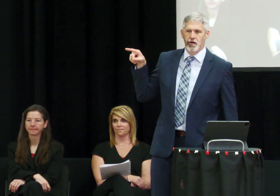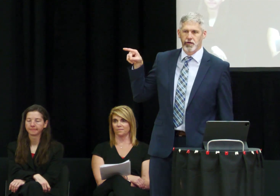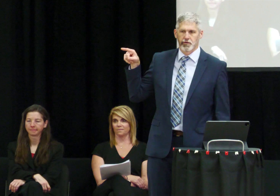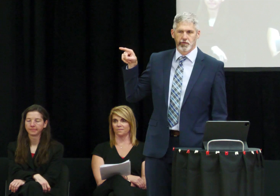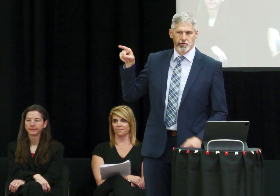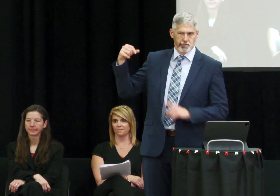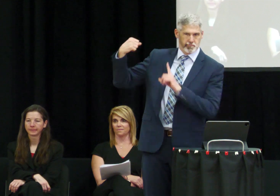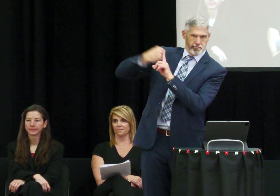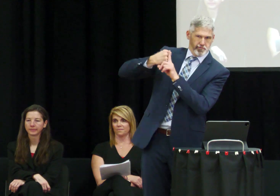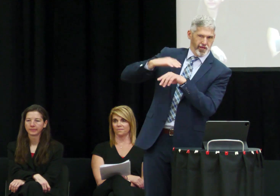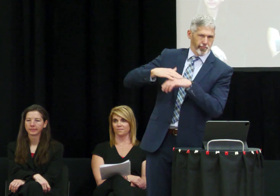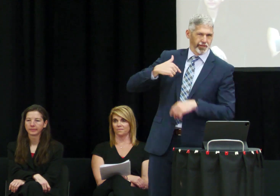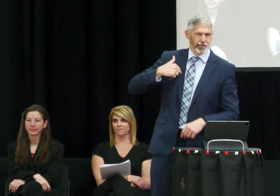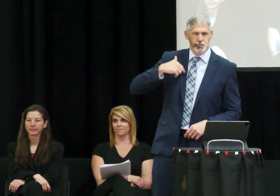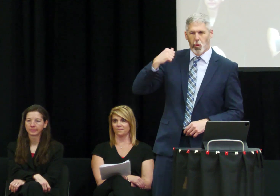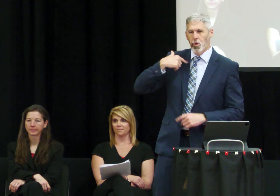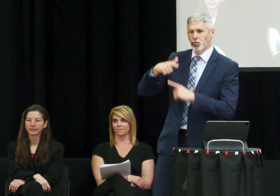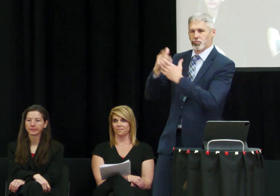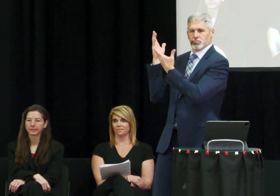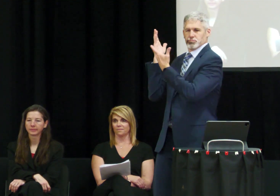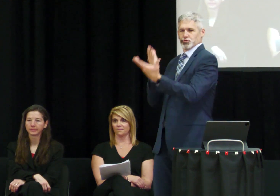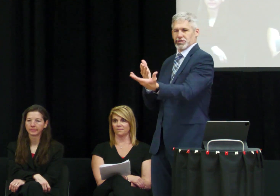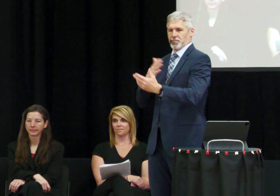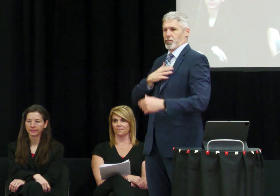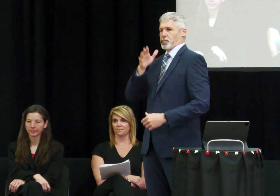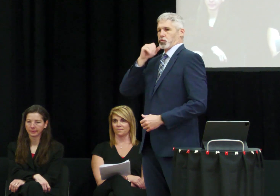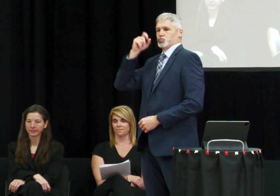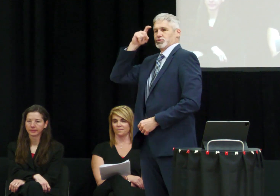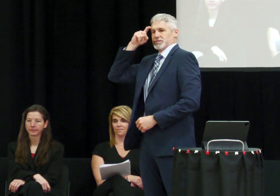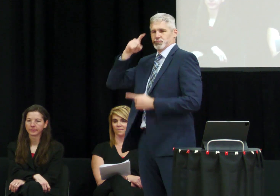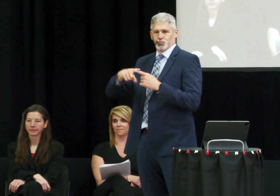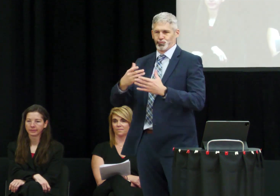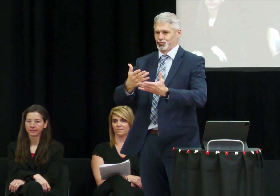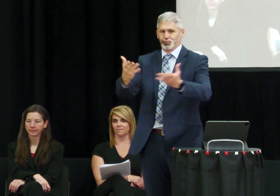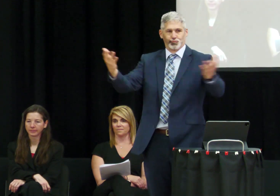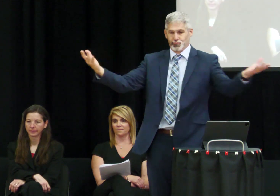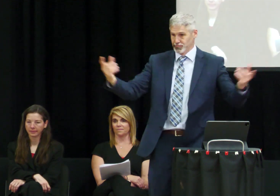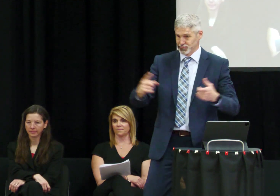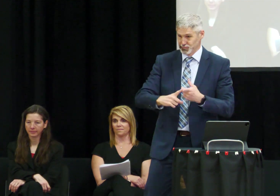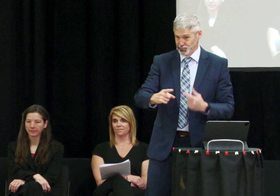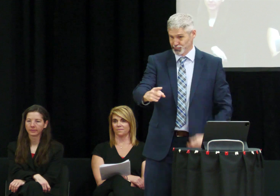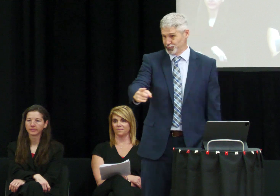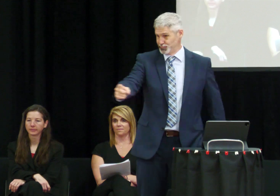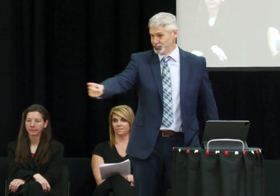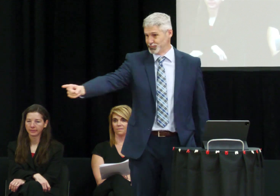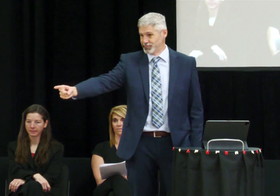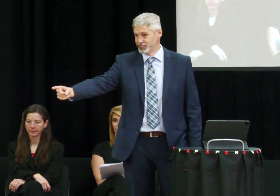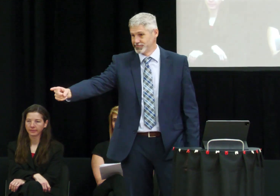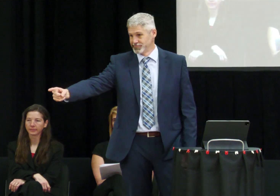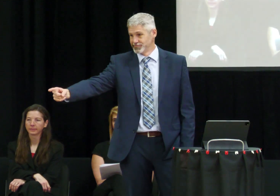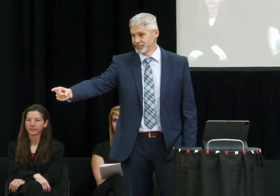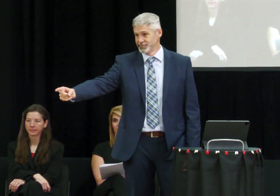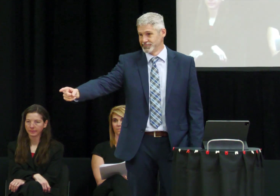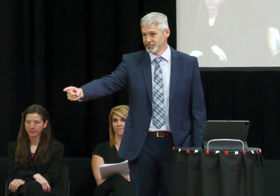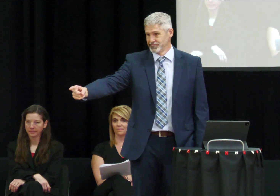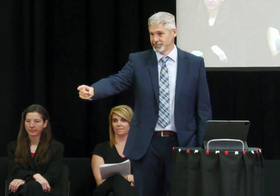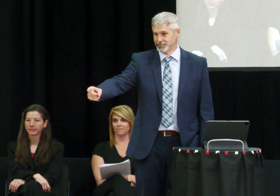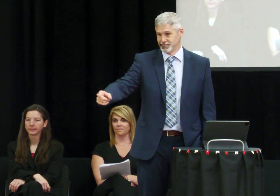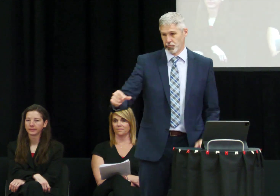myself. My mother decided that, and that had a great impact on me, and I want to share my mother's wisdom with you today. With